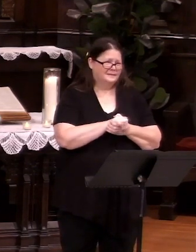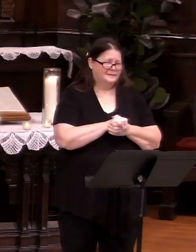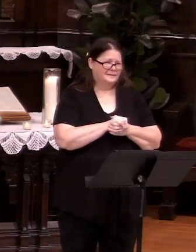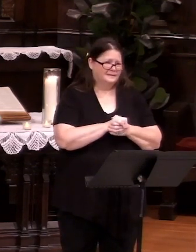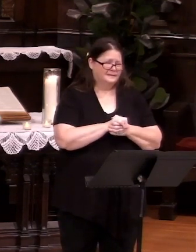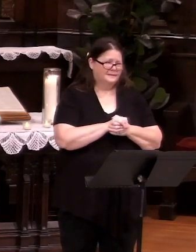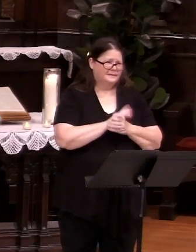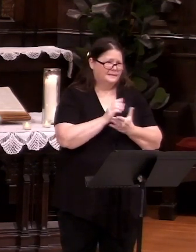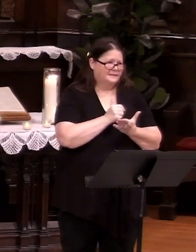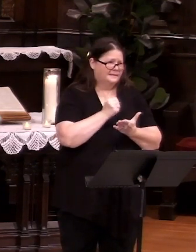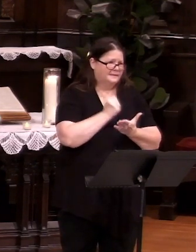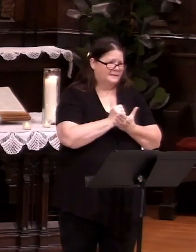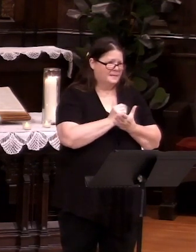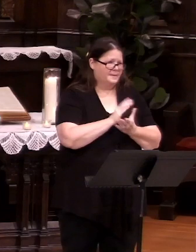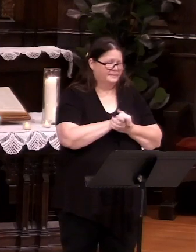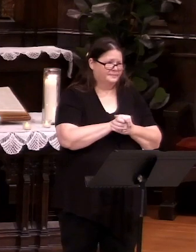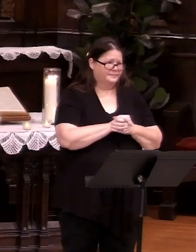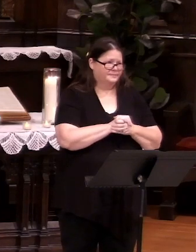Amen.